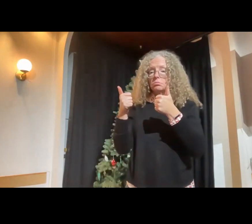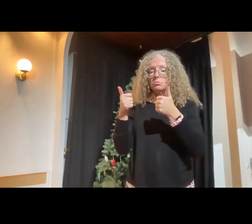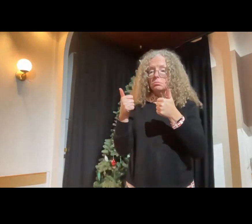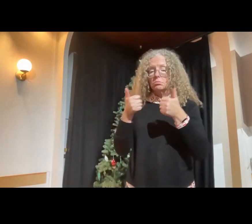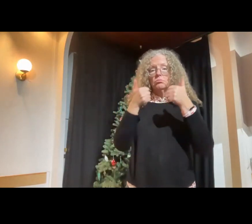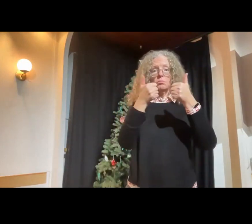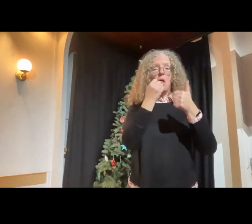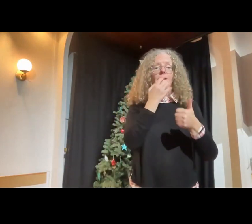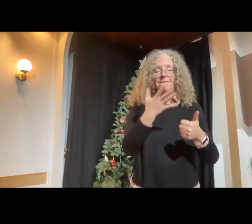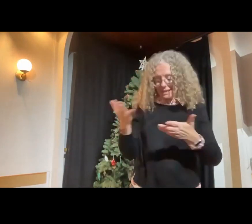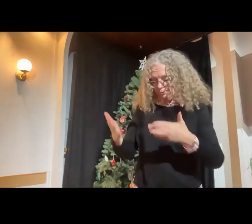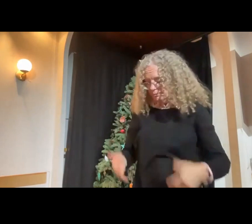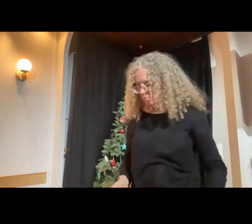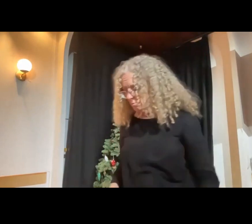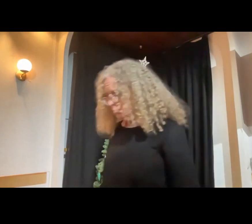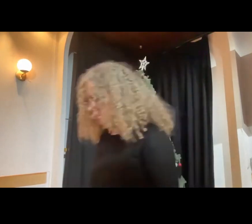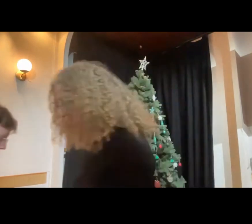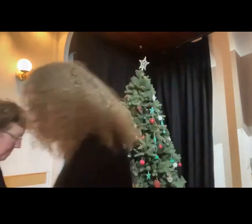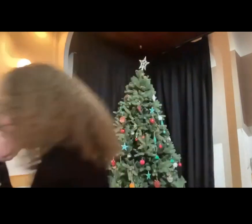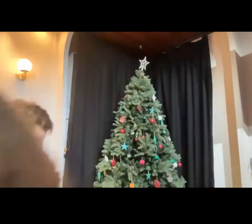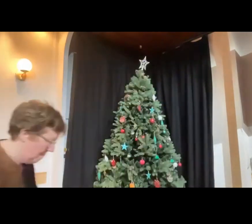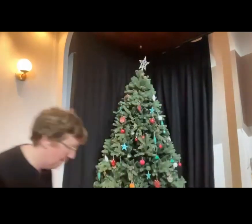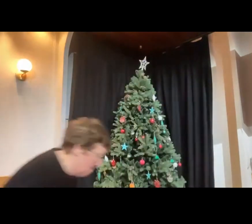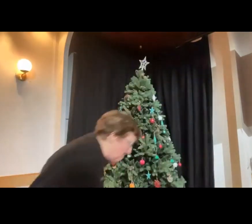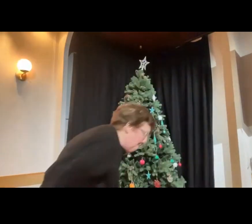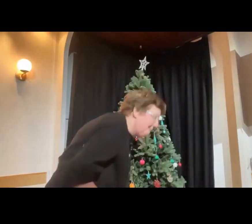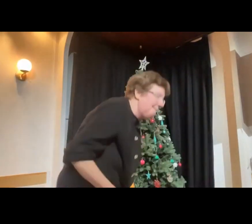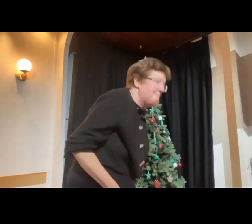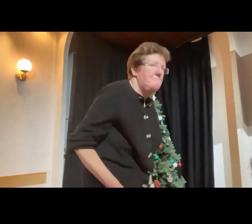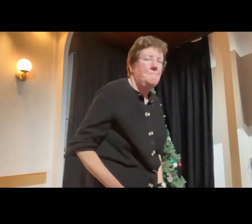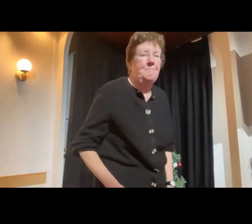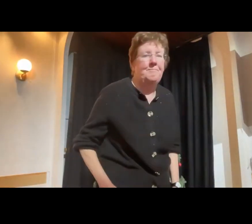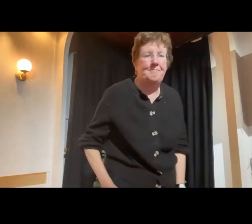So maybe Rachel can respond to the first question and I'll respond to the second.